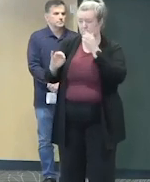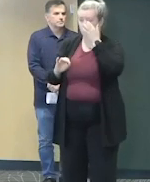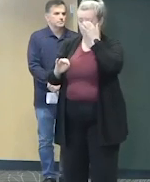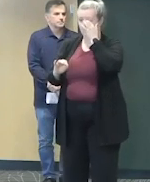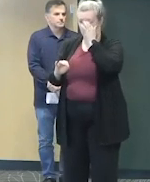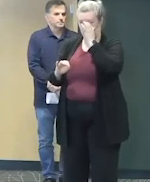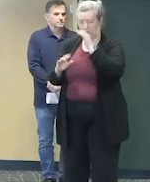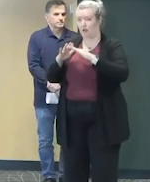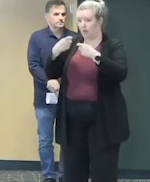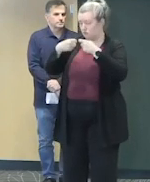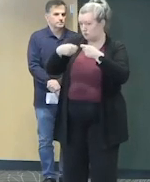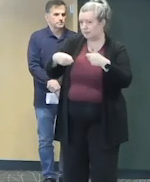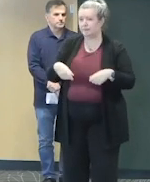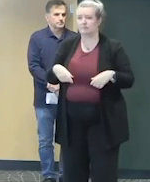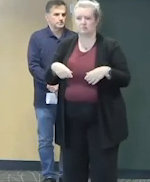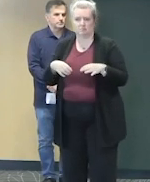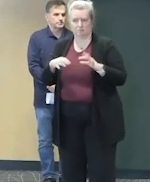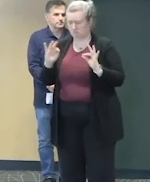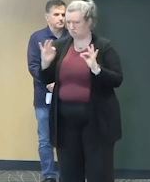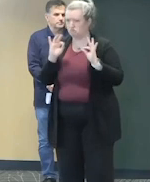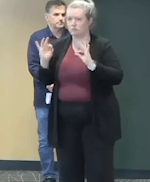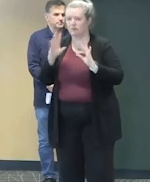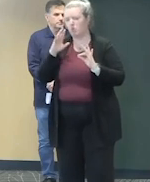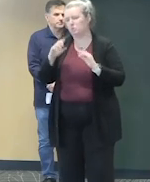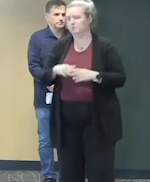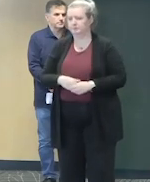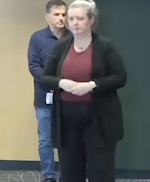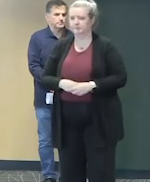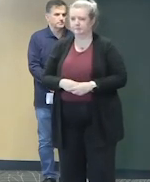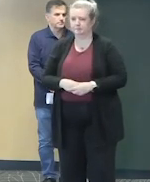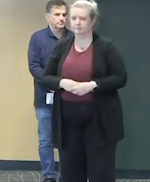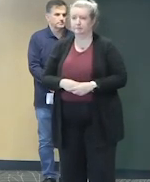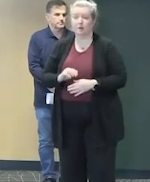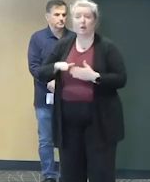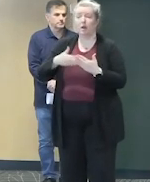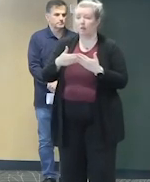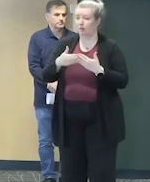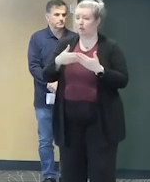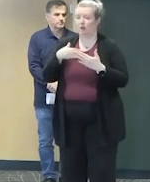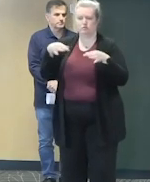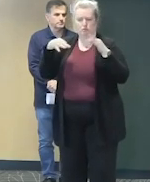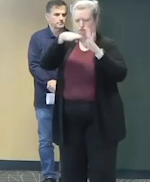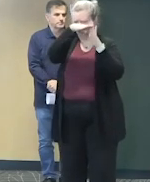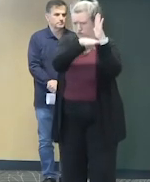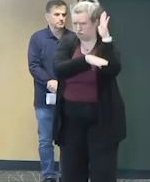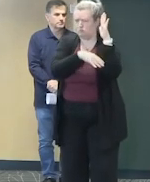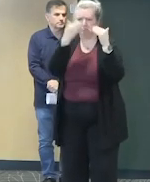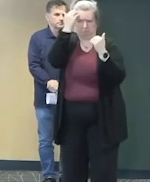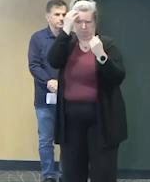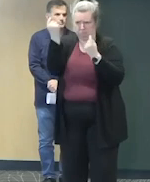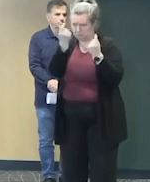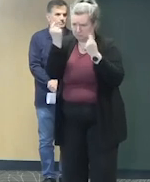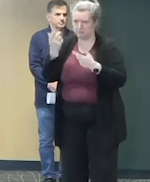possible. All the utilities are holding crews throughout the next 24 to 48 hours. Orange and Rockland Electric, where